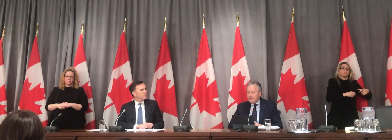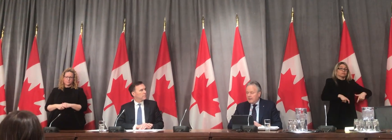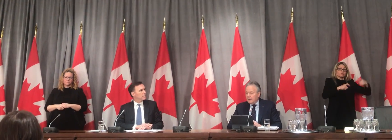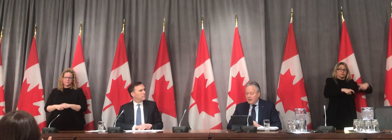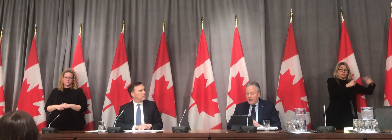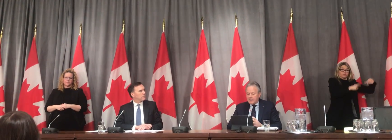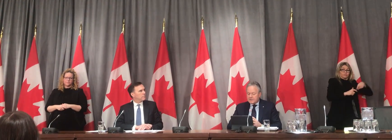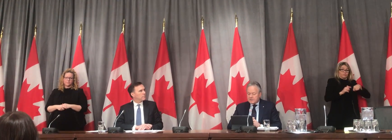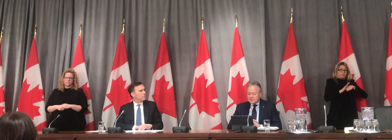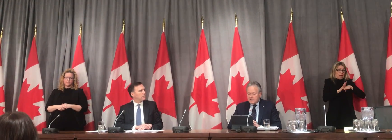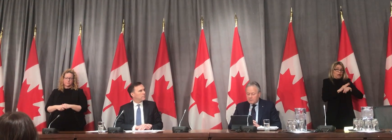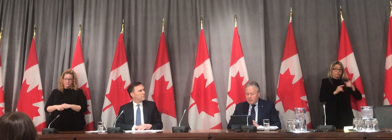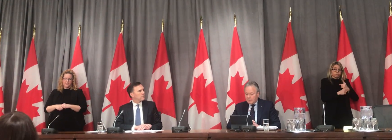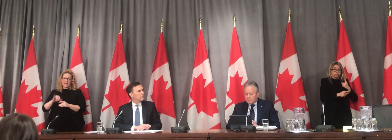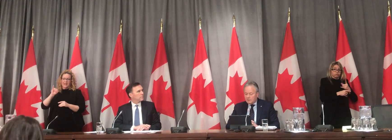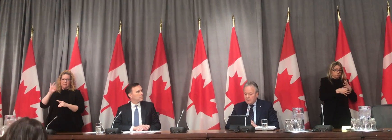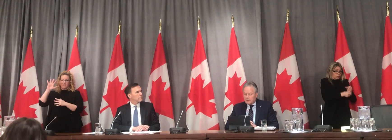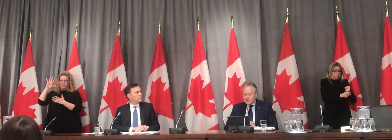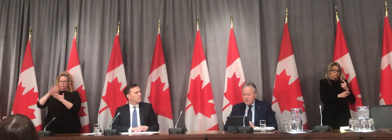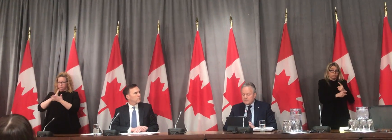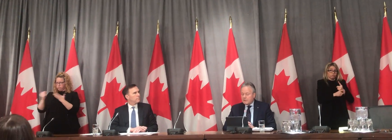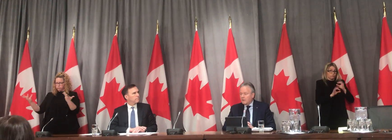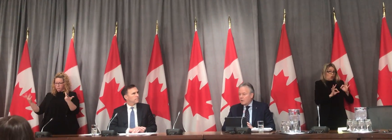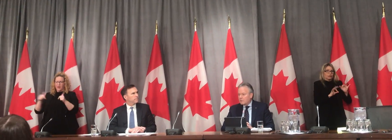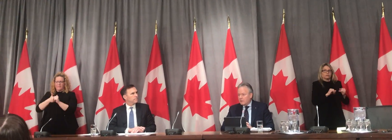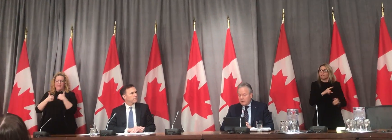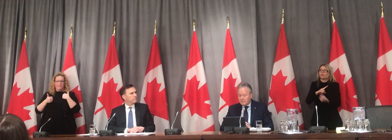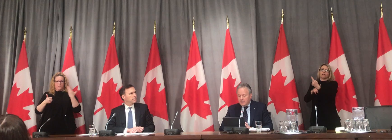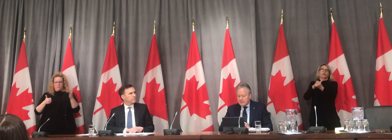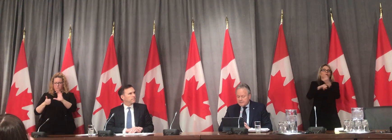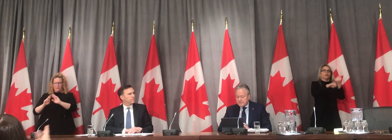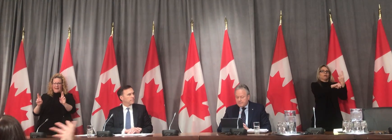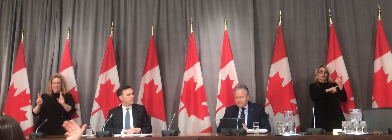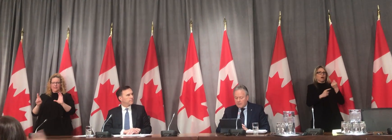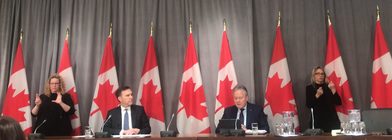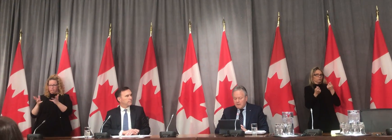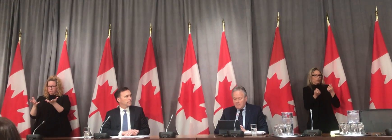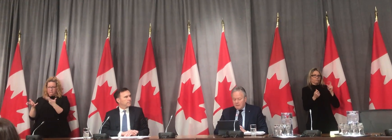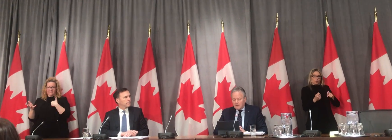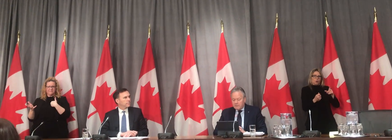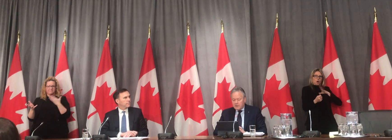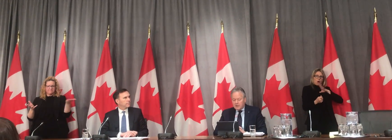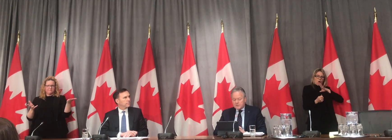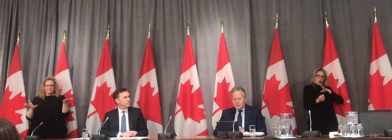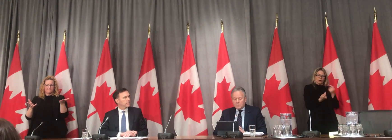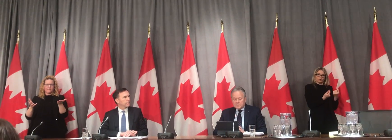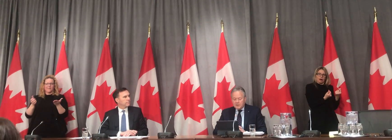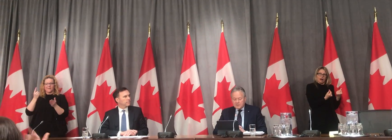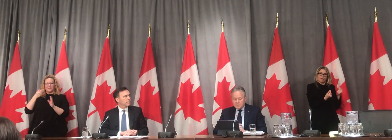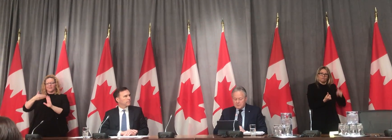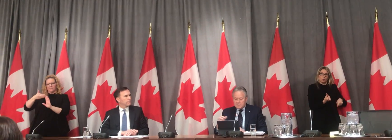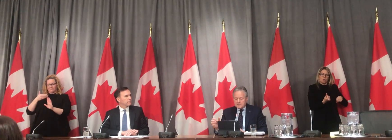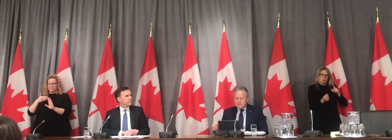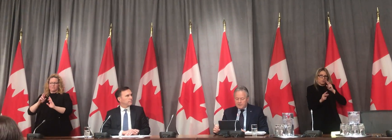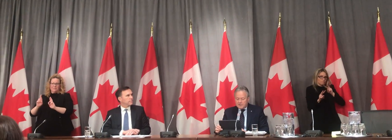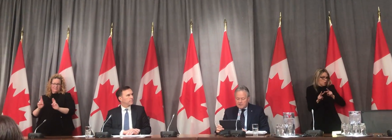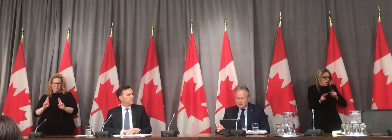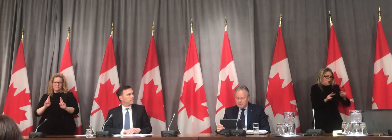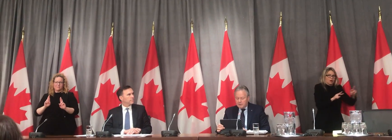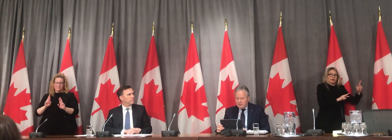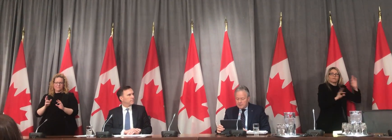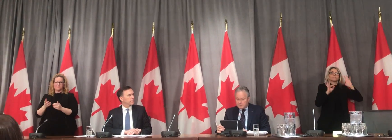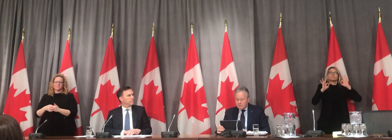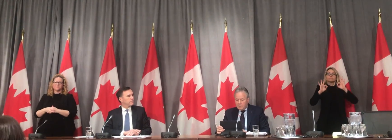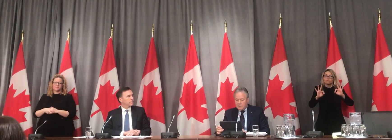liquidity access to central bank liquidity on terms that are known in advance. The Governing Council hopes that institutions